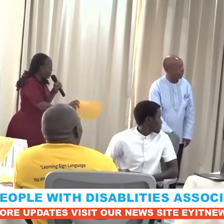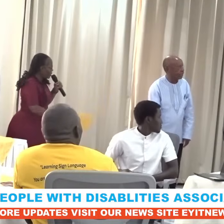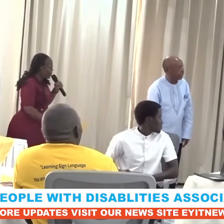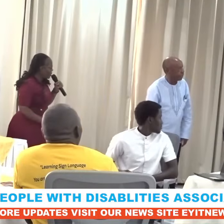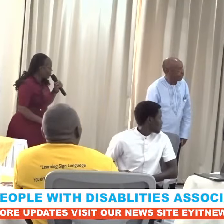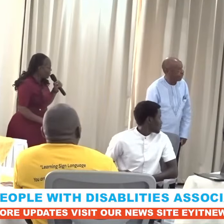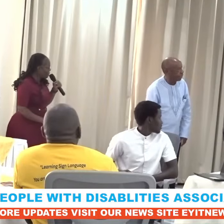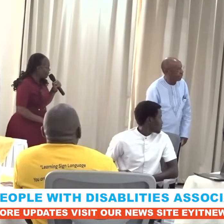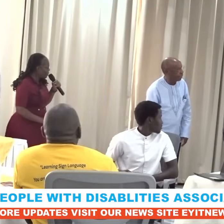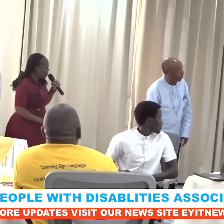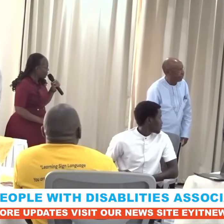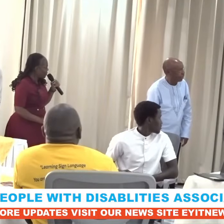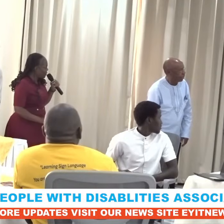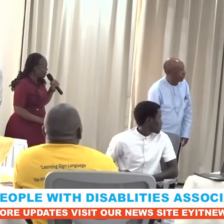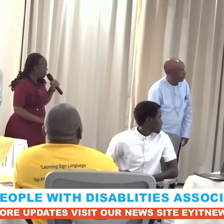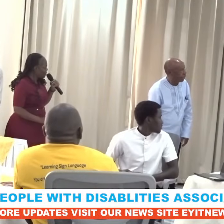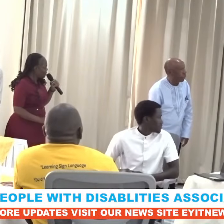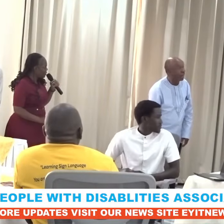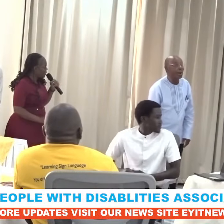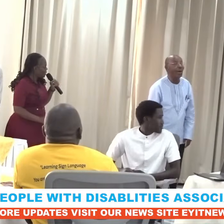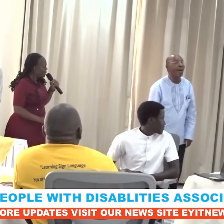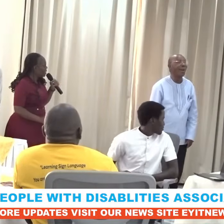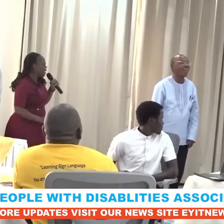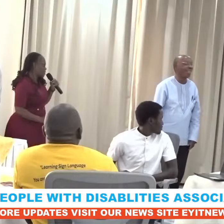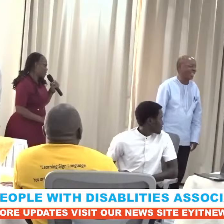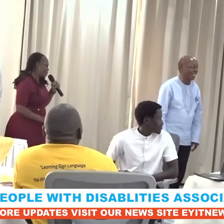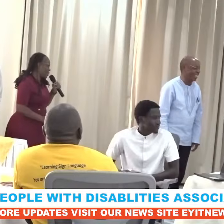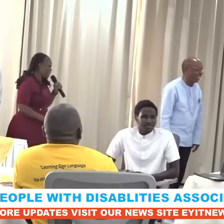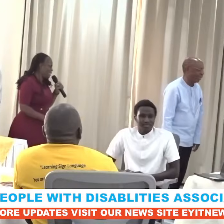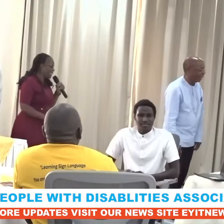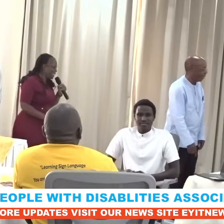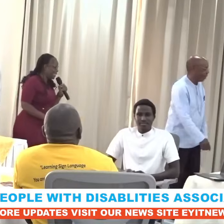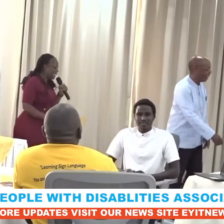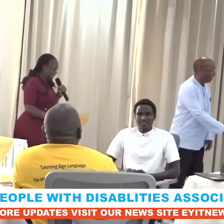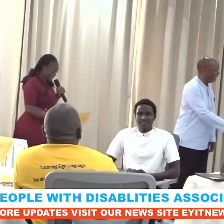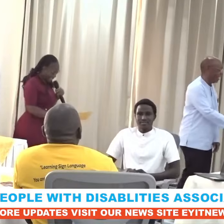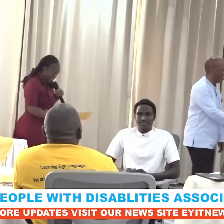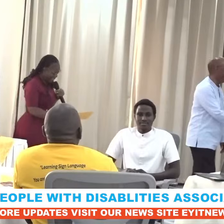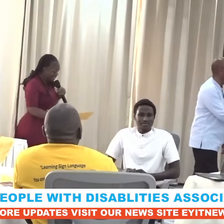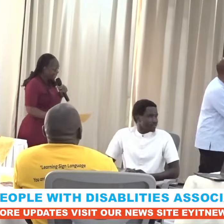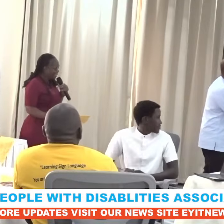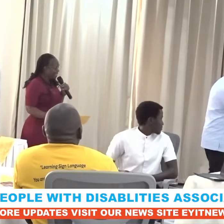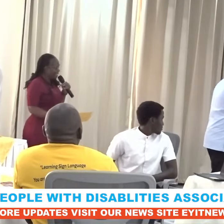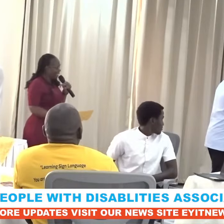That's why they read your name. I couldn't read your name. Yes.